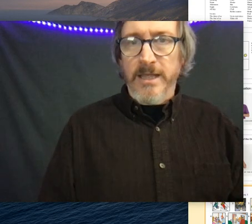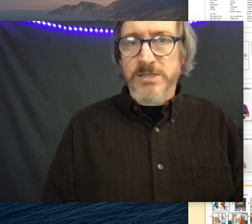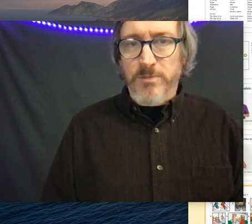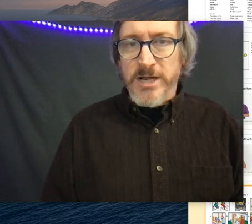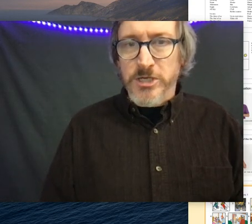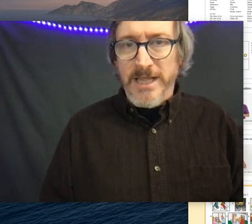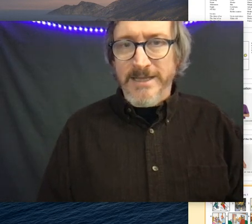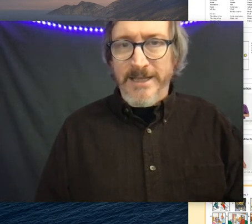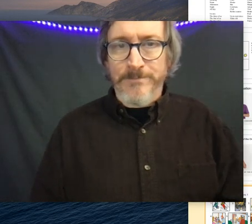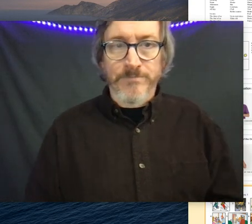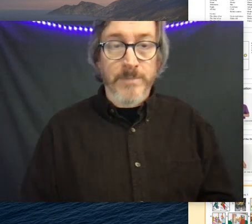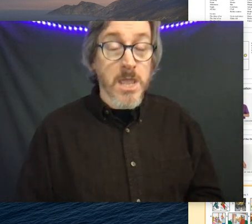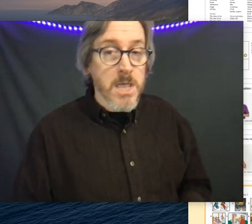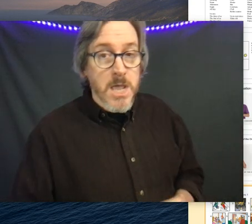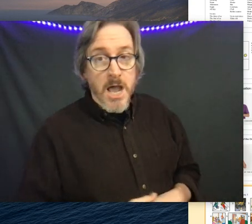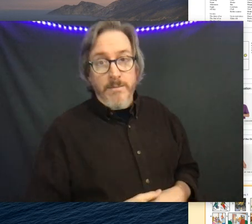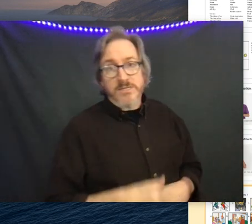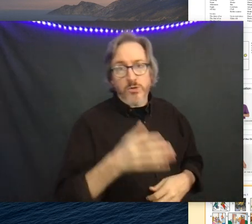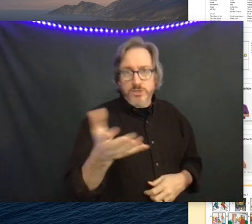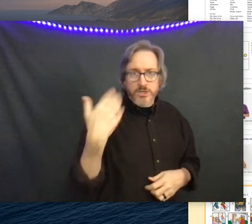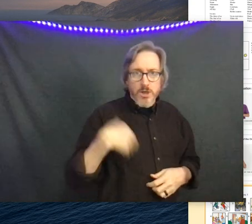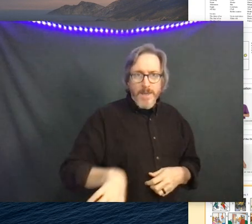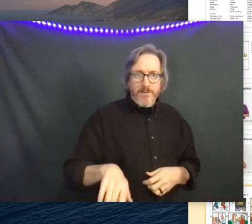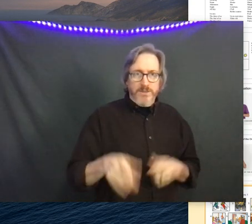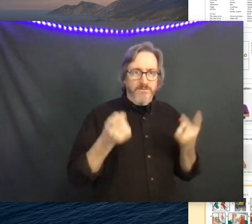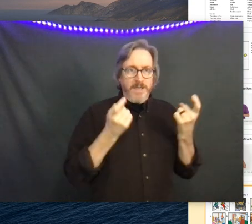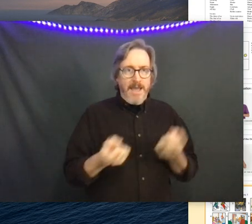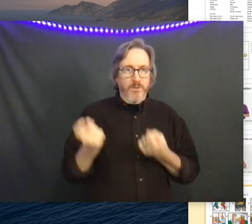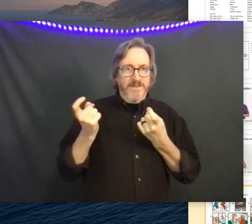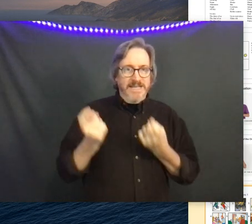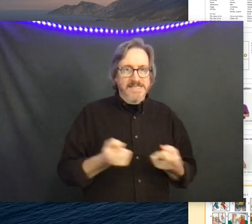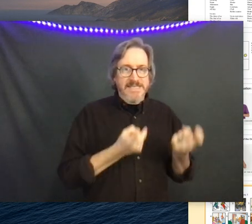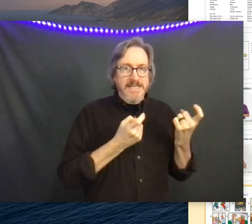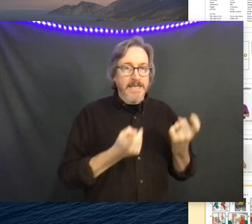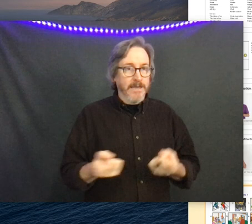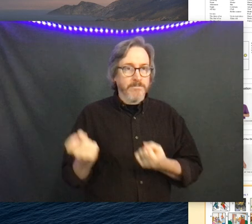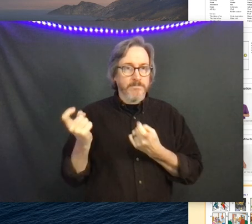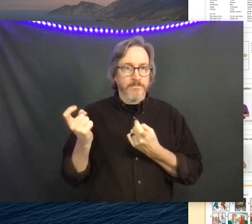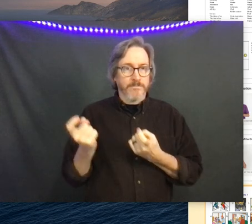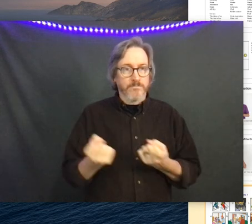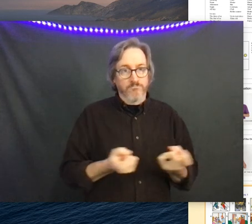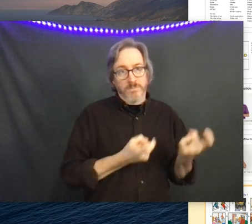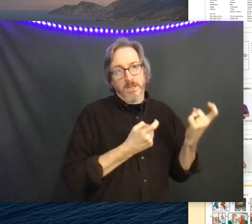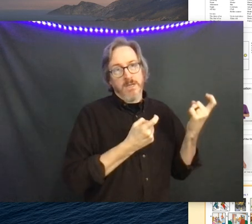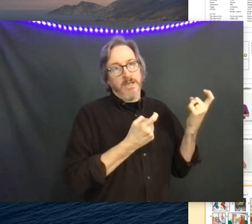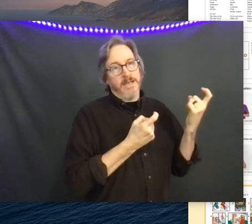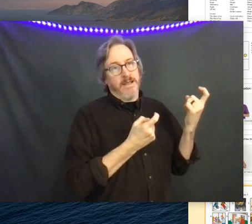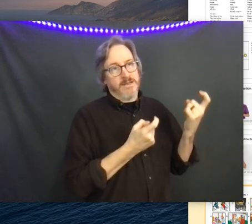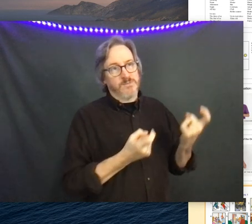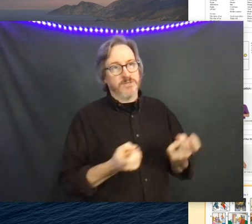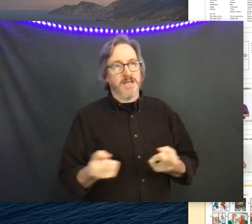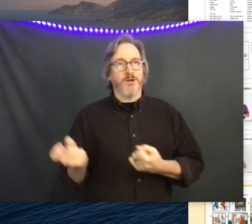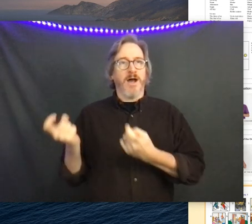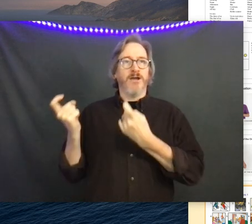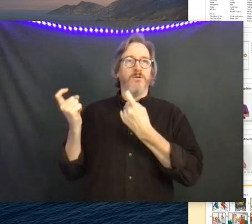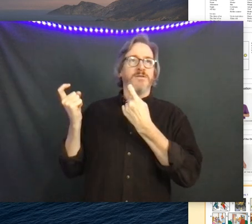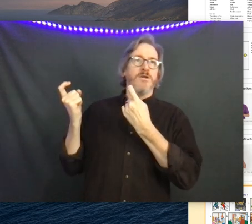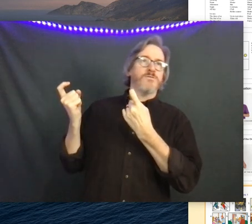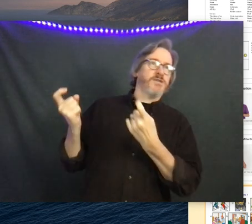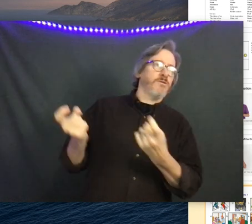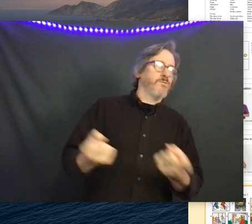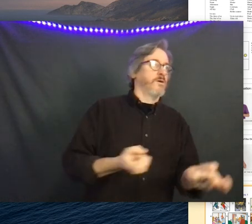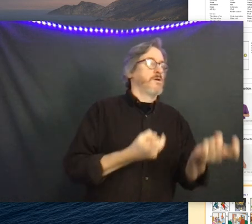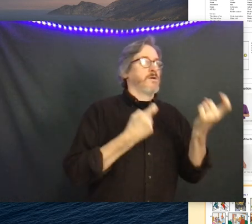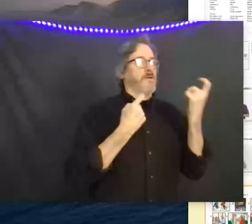an inspirational idea. So to go back with the vocab, we've got skiing. And now that it's wintertime in Ohio with